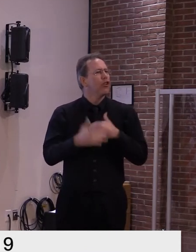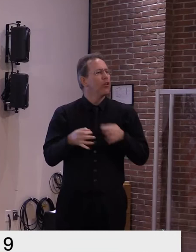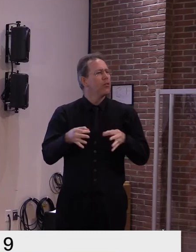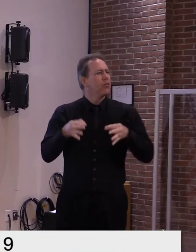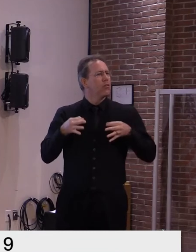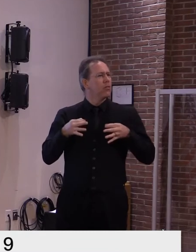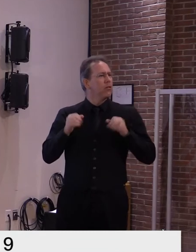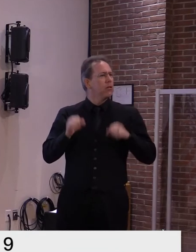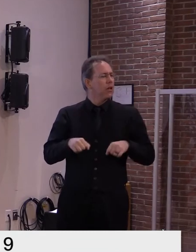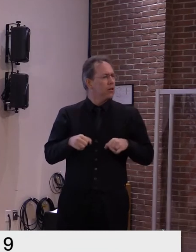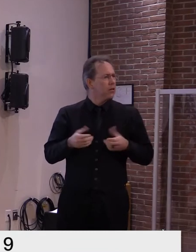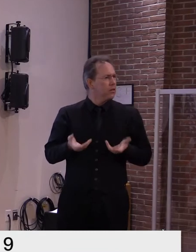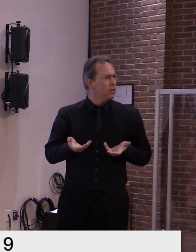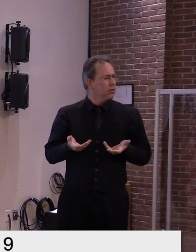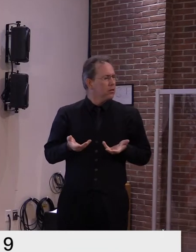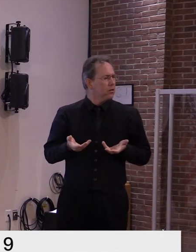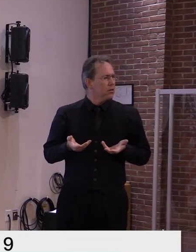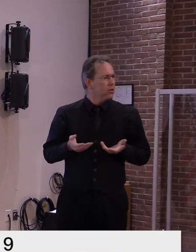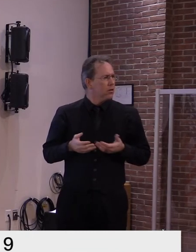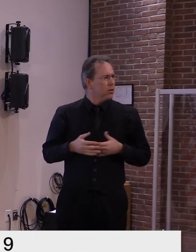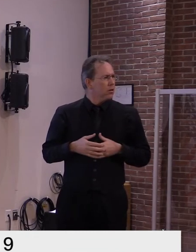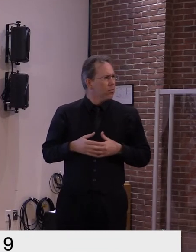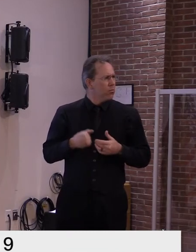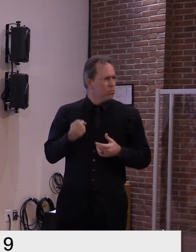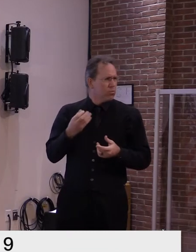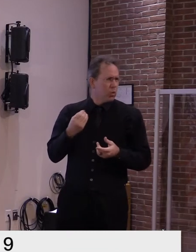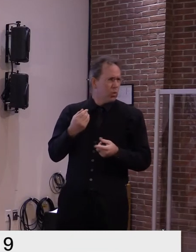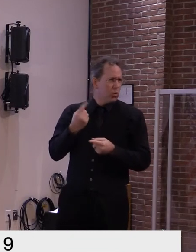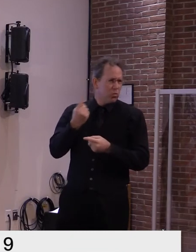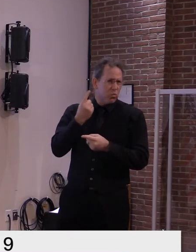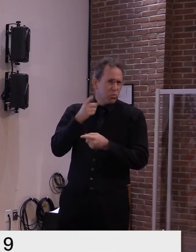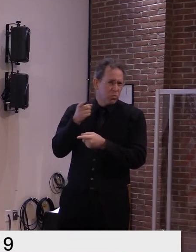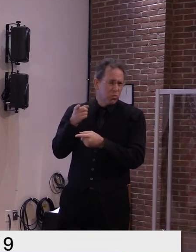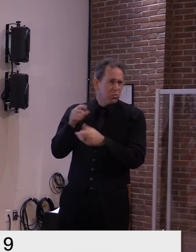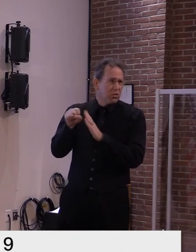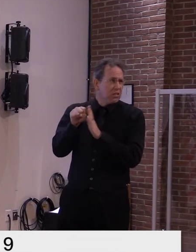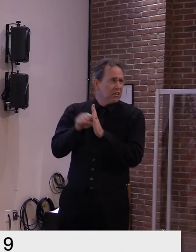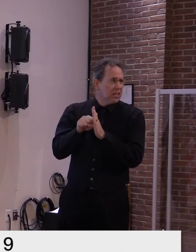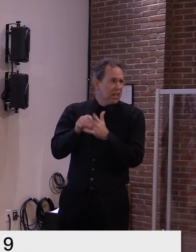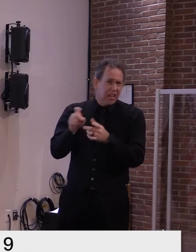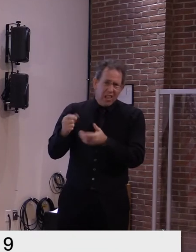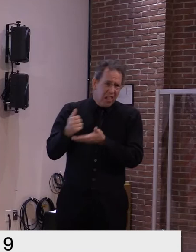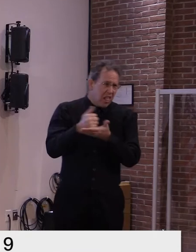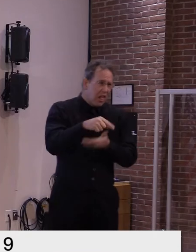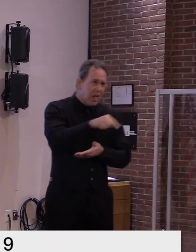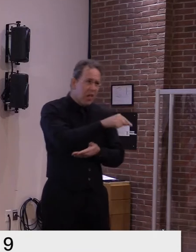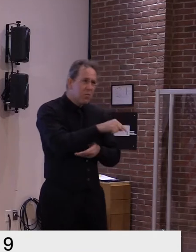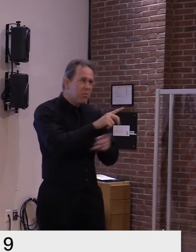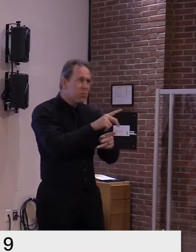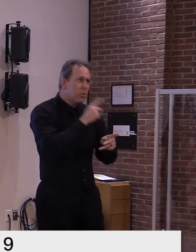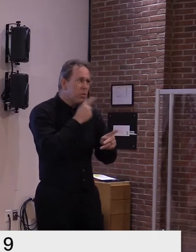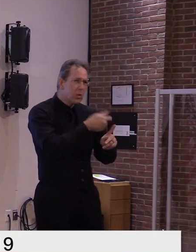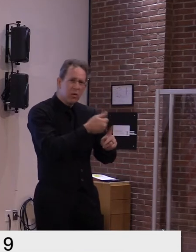Is there anything that the state can do in this case to help this retired Army